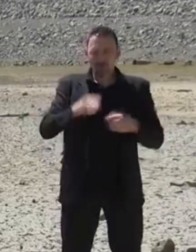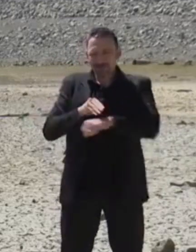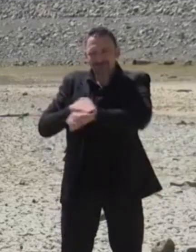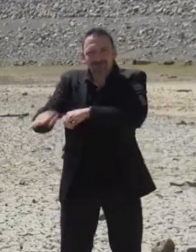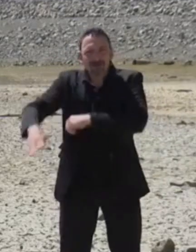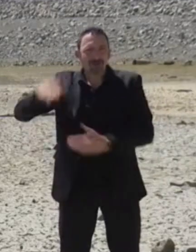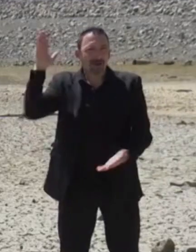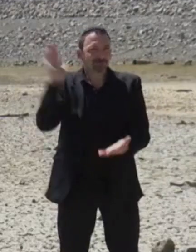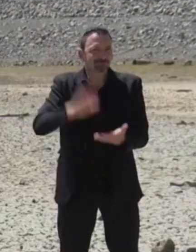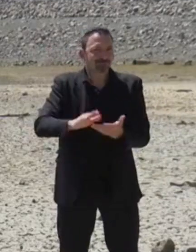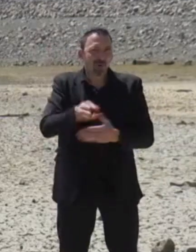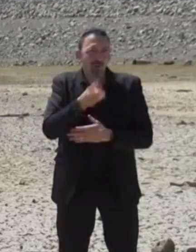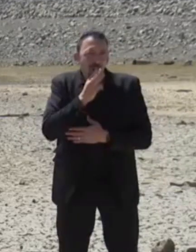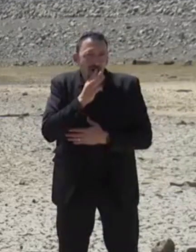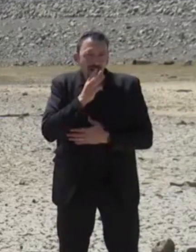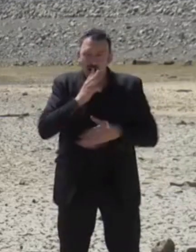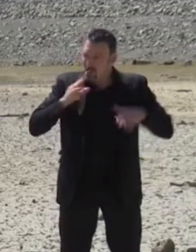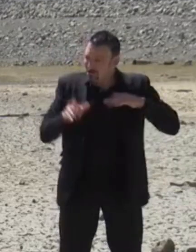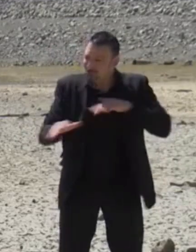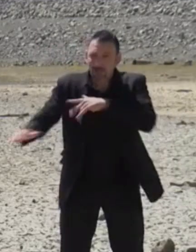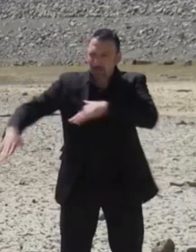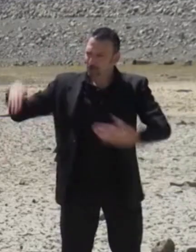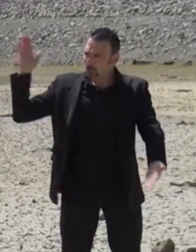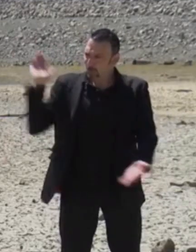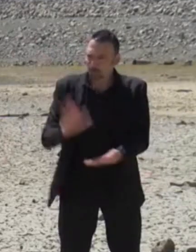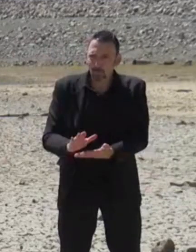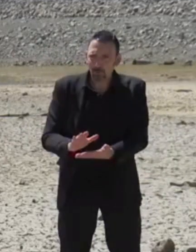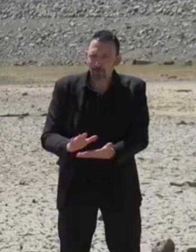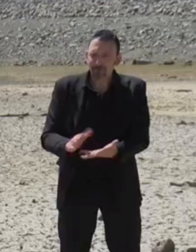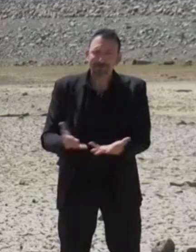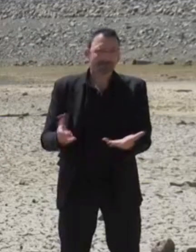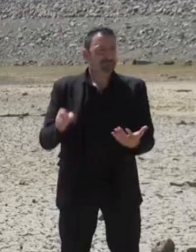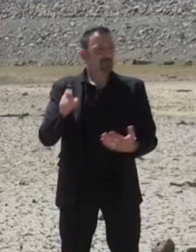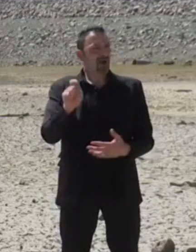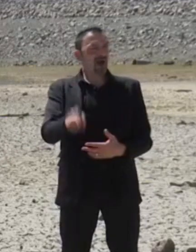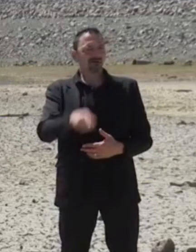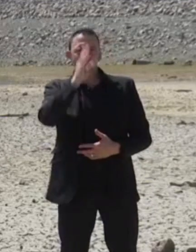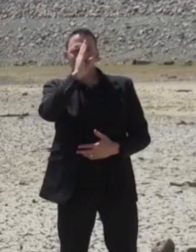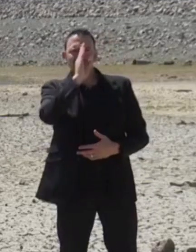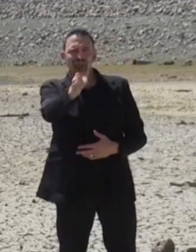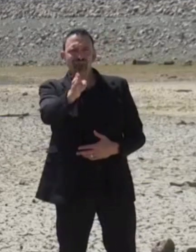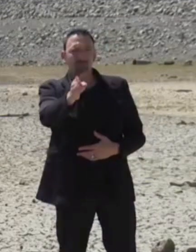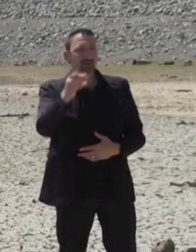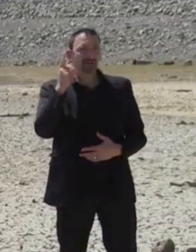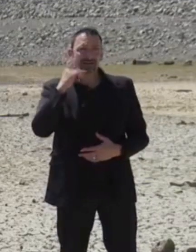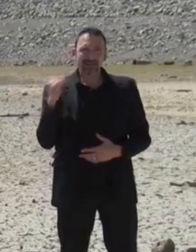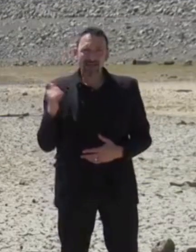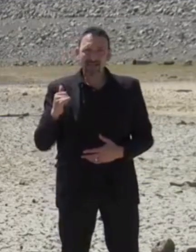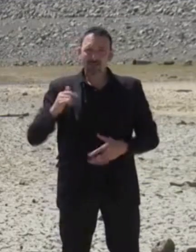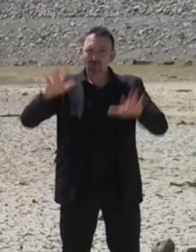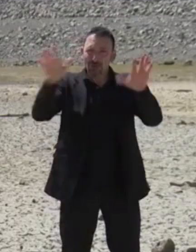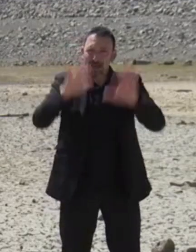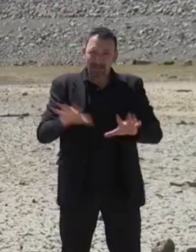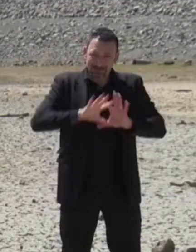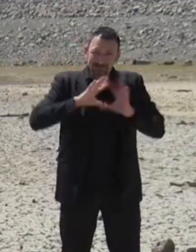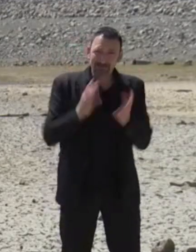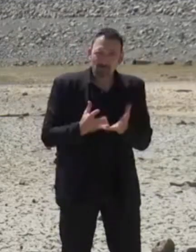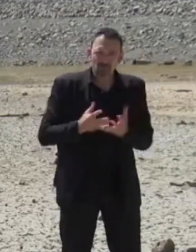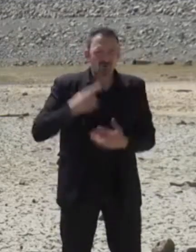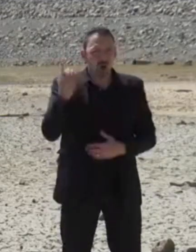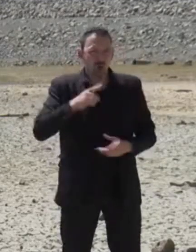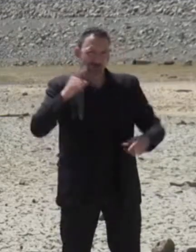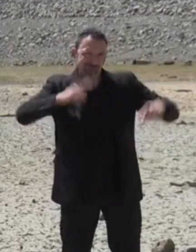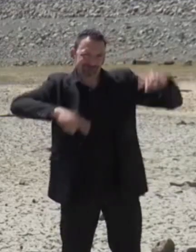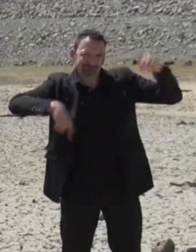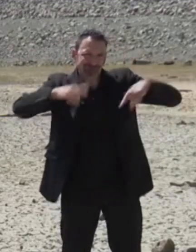reduced stream flows due to the drought. And let's be candid, while California's climate has always been variable, the last couple